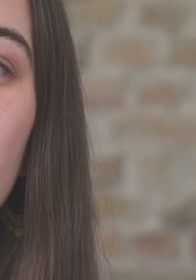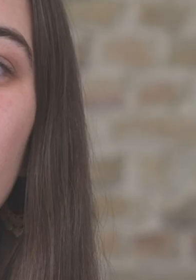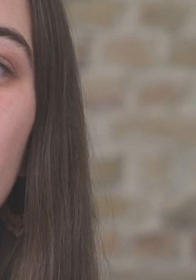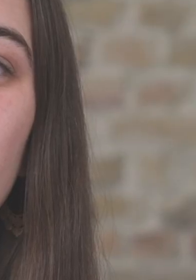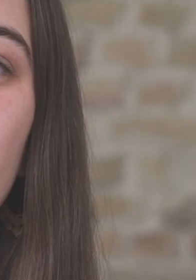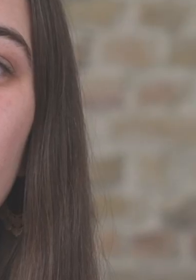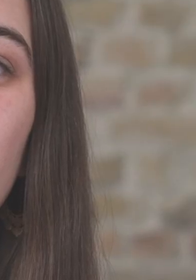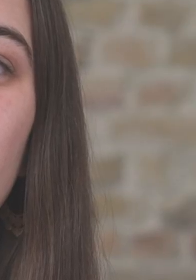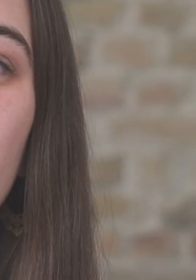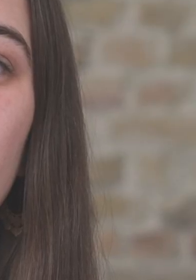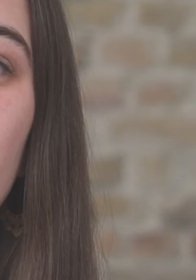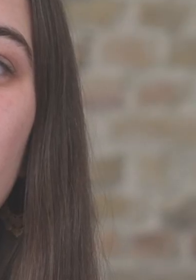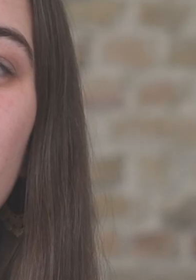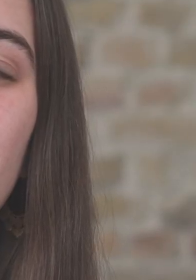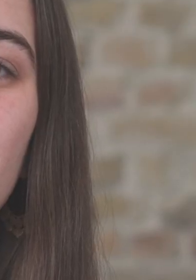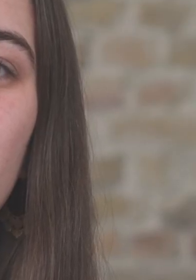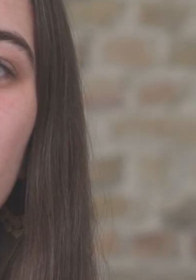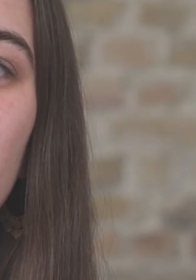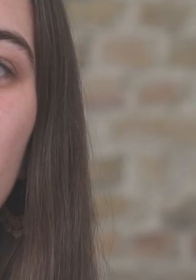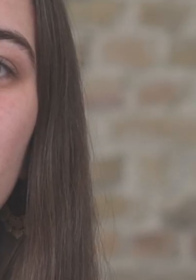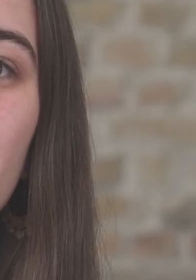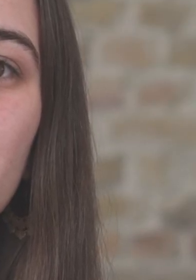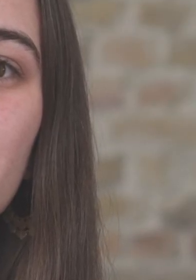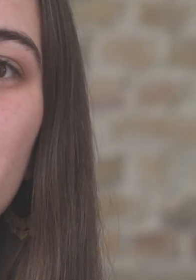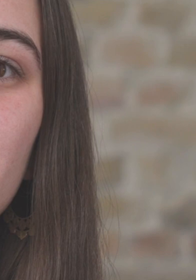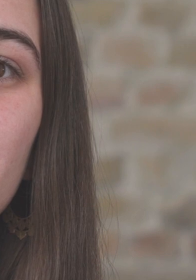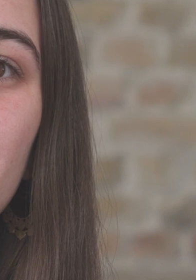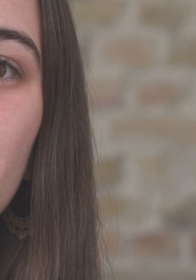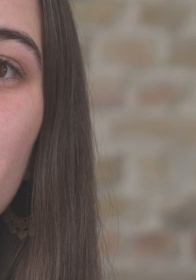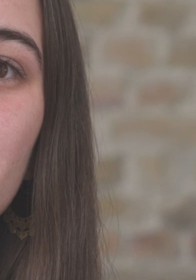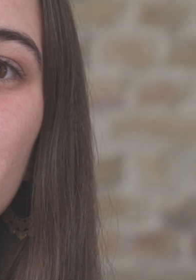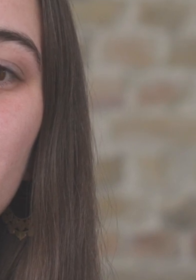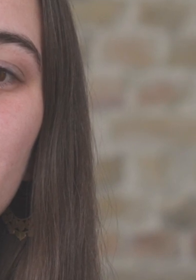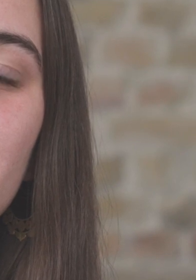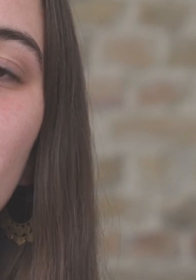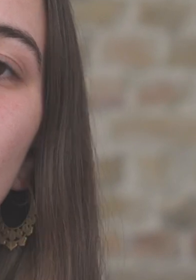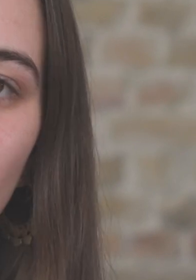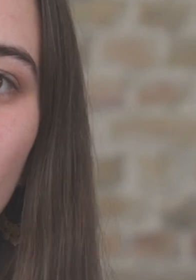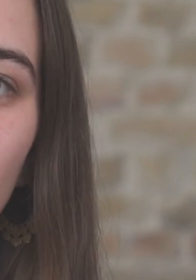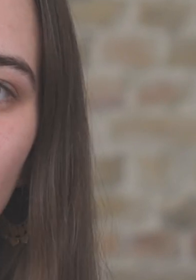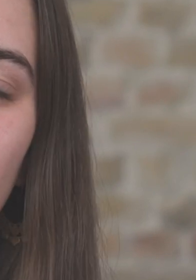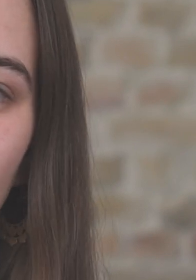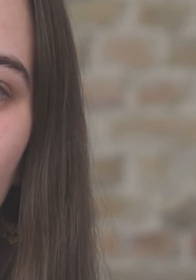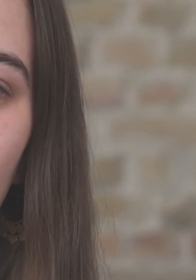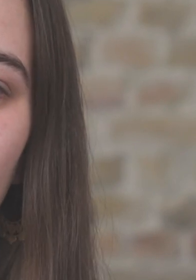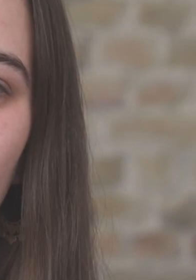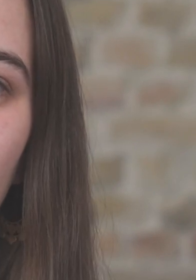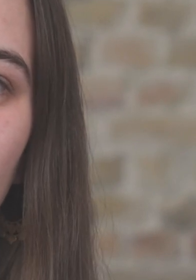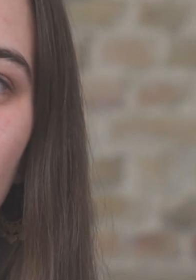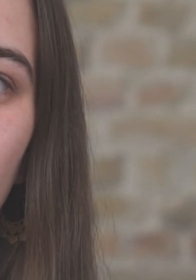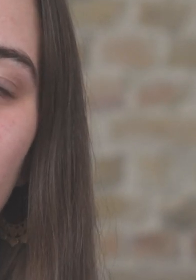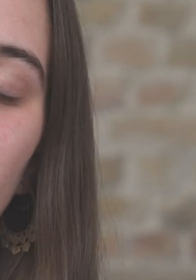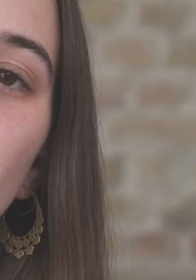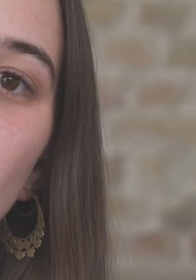I think not only believe in yourself, but surround yourself with people that believe in you as well. Because when you